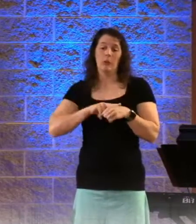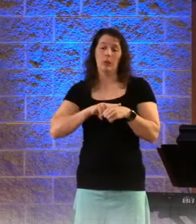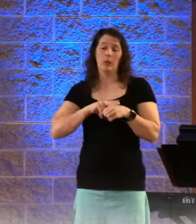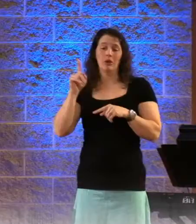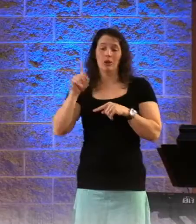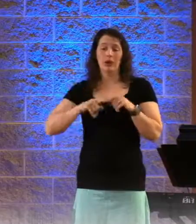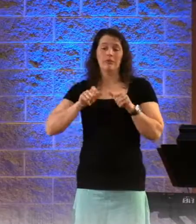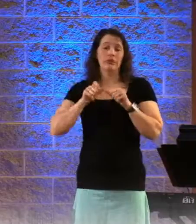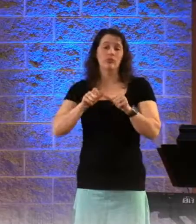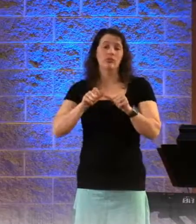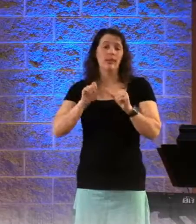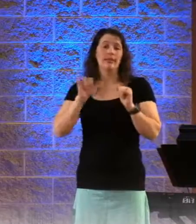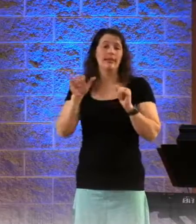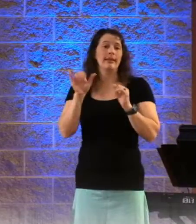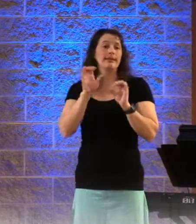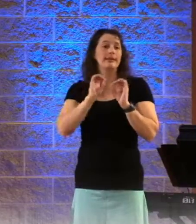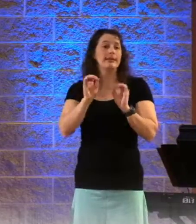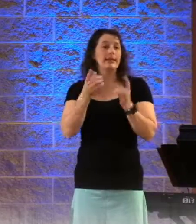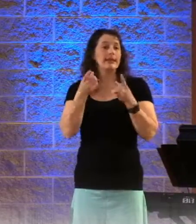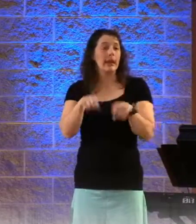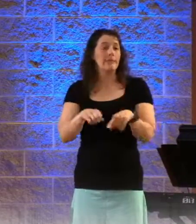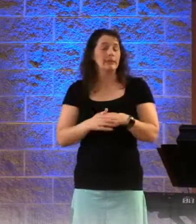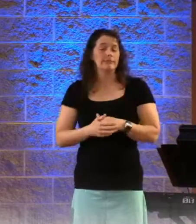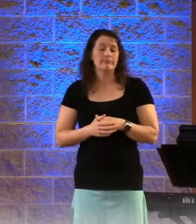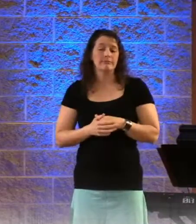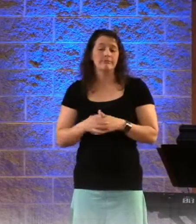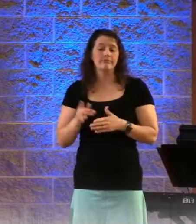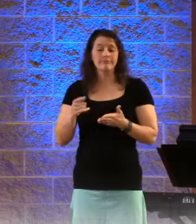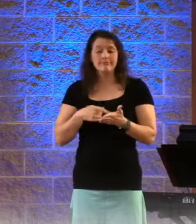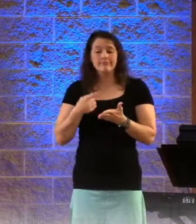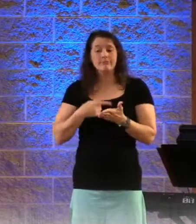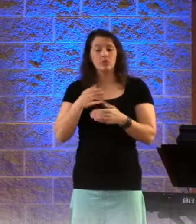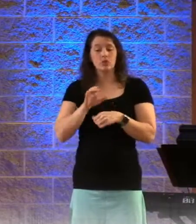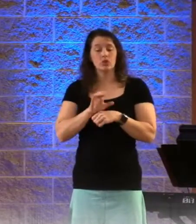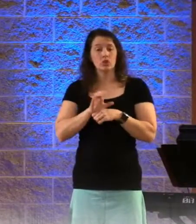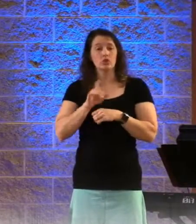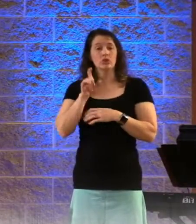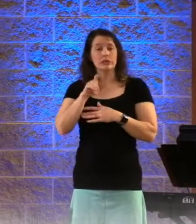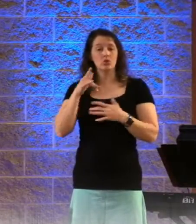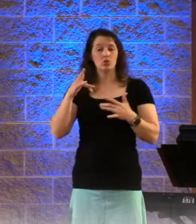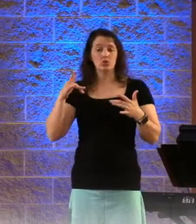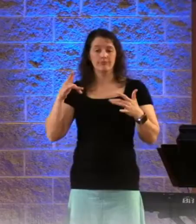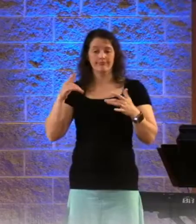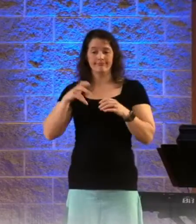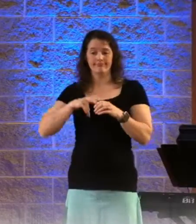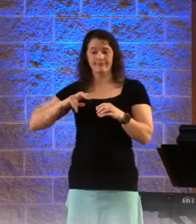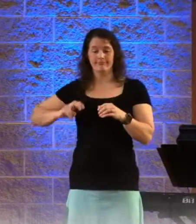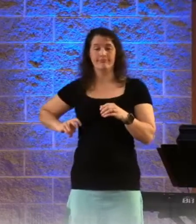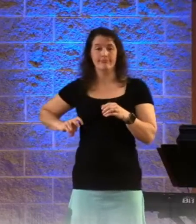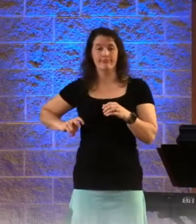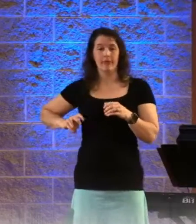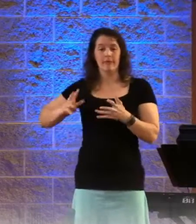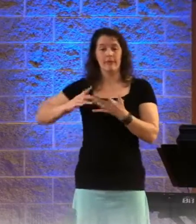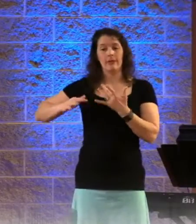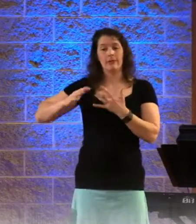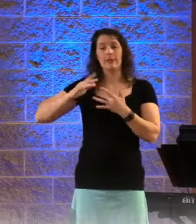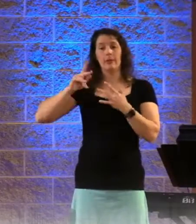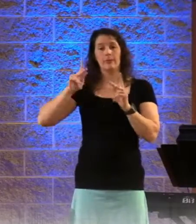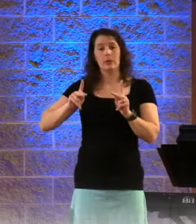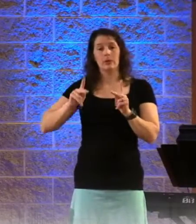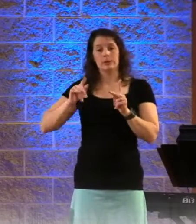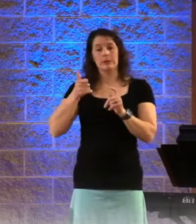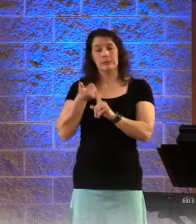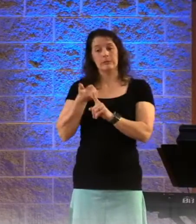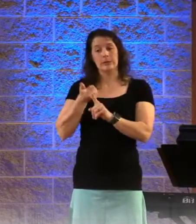just keep going on as if nothing happened. And at times as a church, we need to withdraw fellowship from a person who